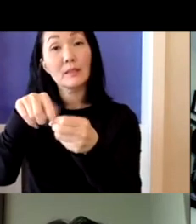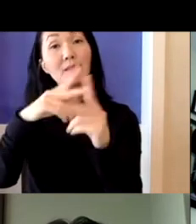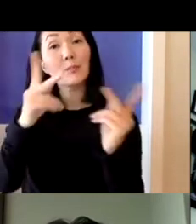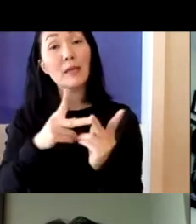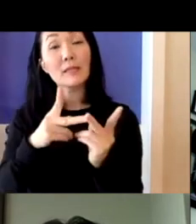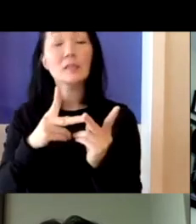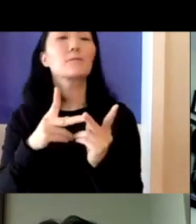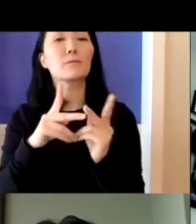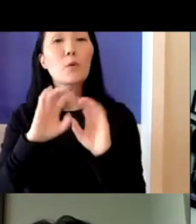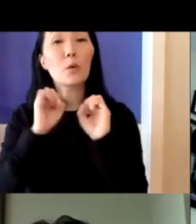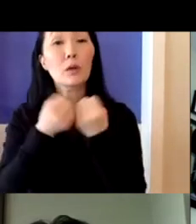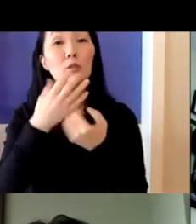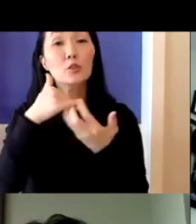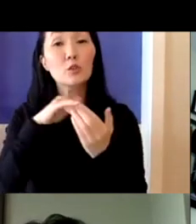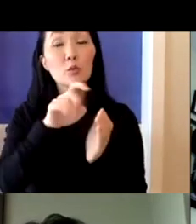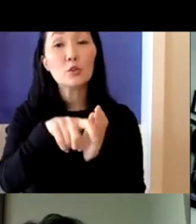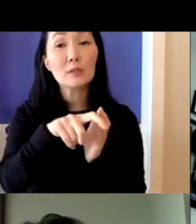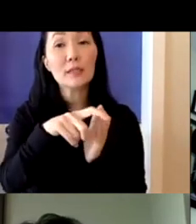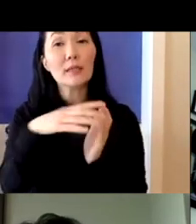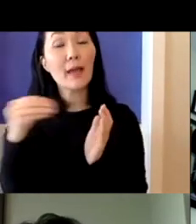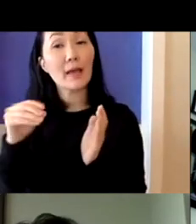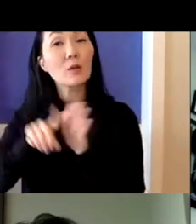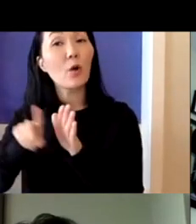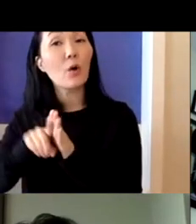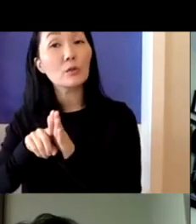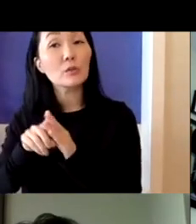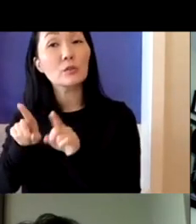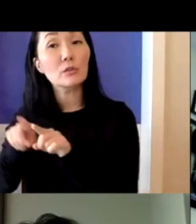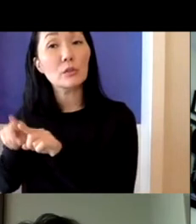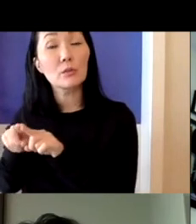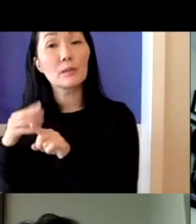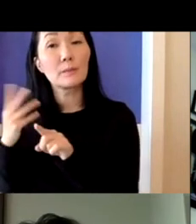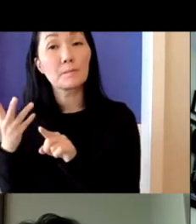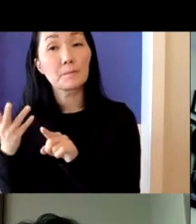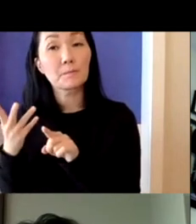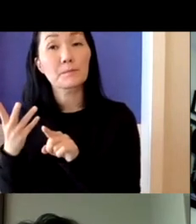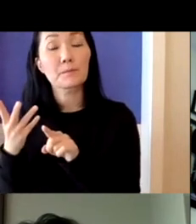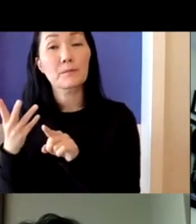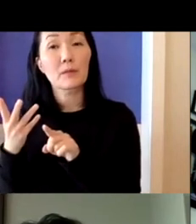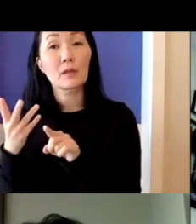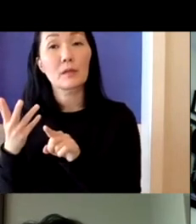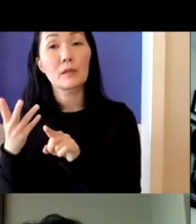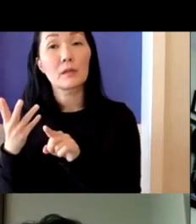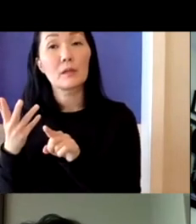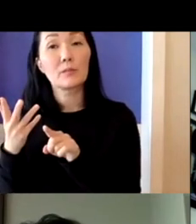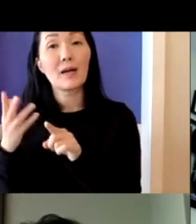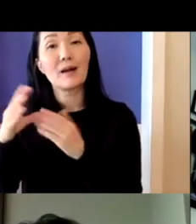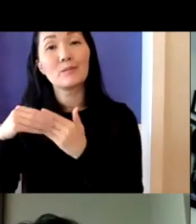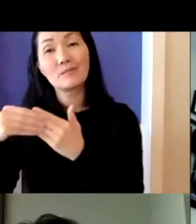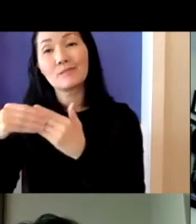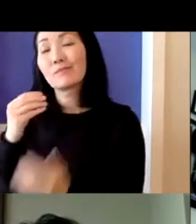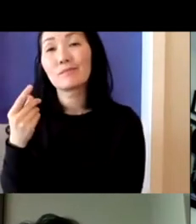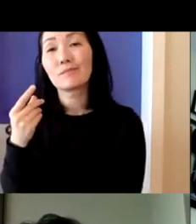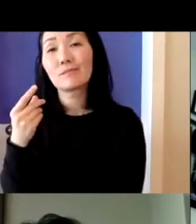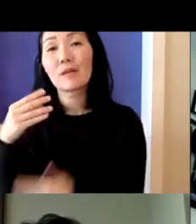as gateway and an important part of the city's kind of overall positioning and presentation to the